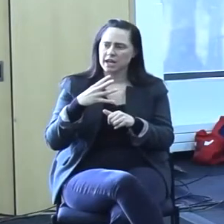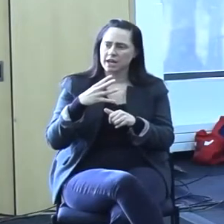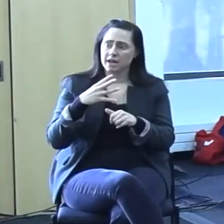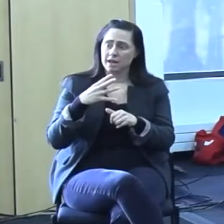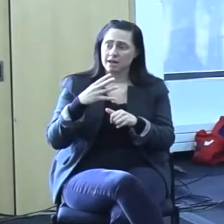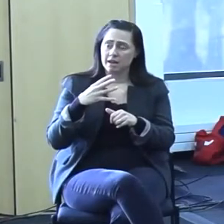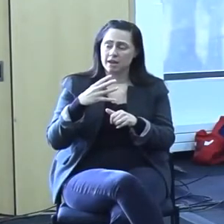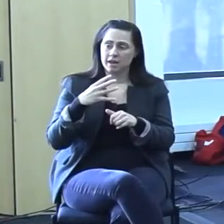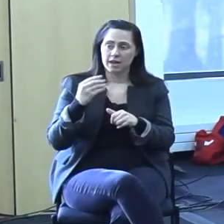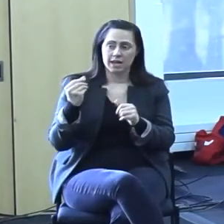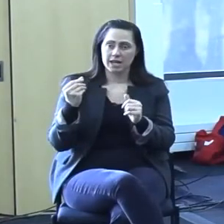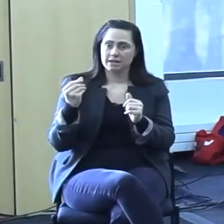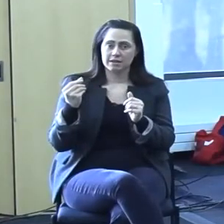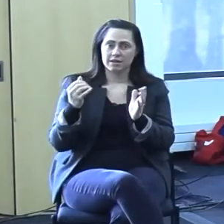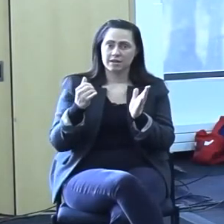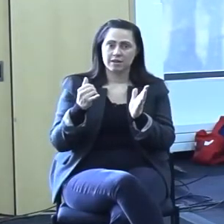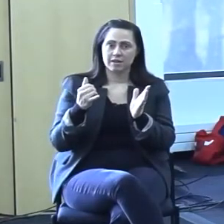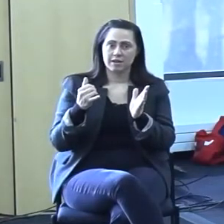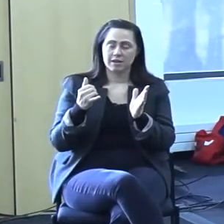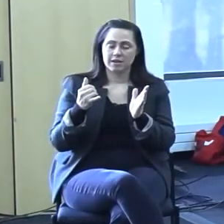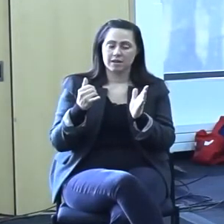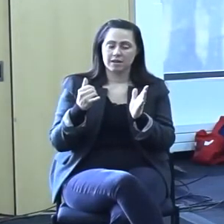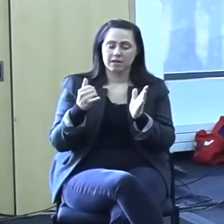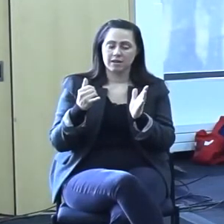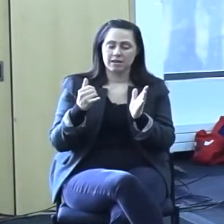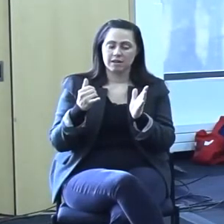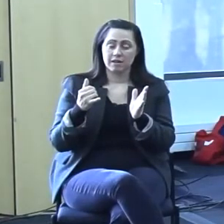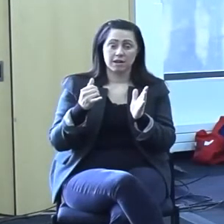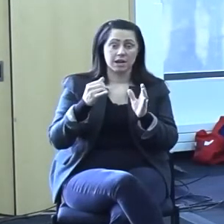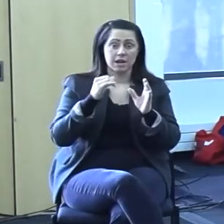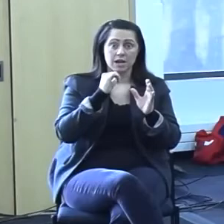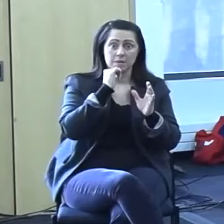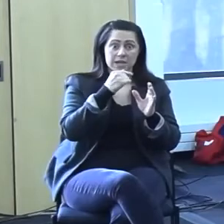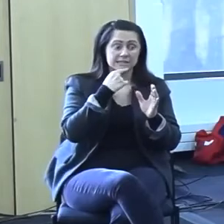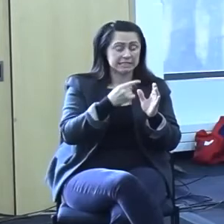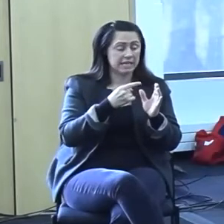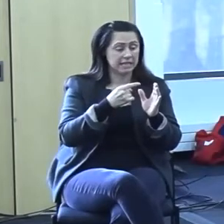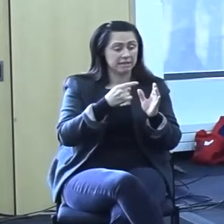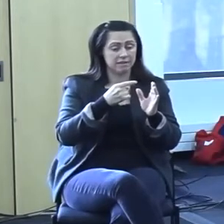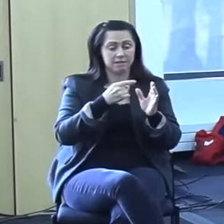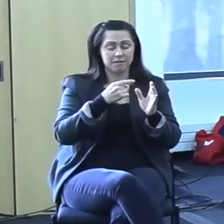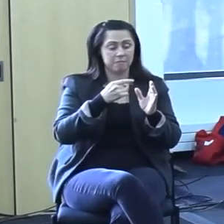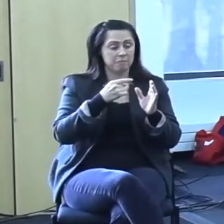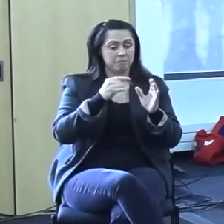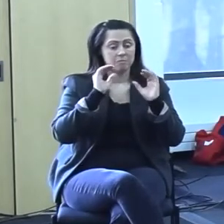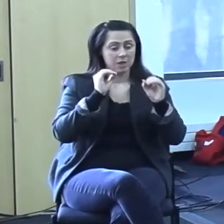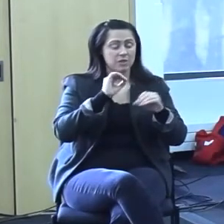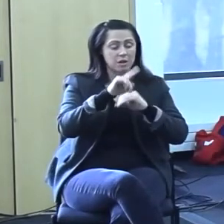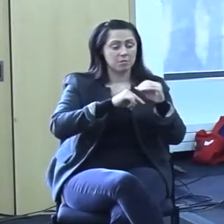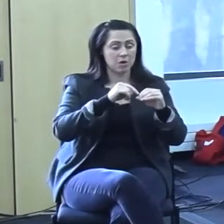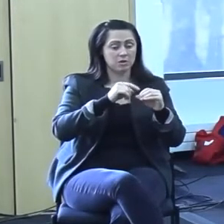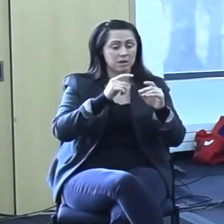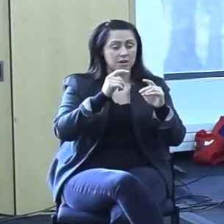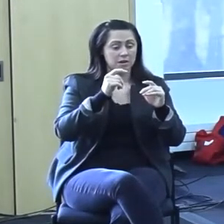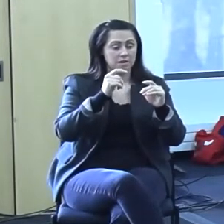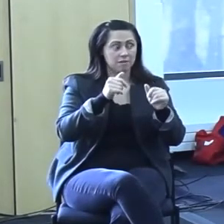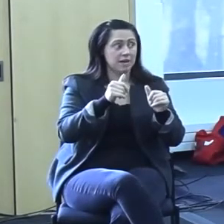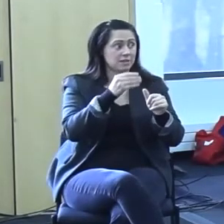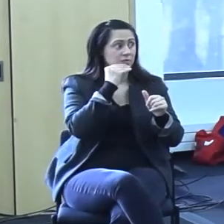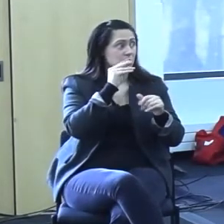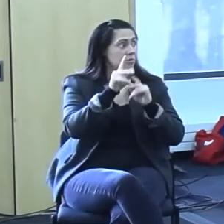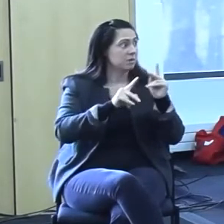is great for the fast food people. Um, my condolences to